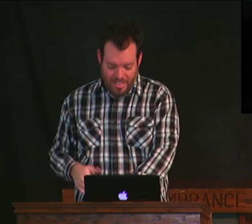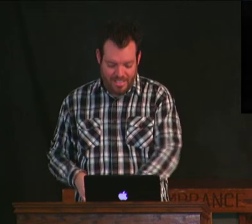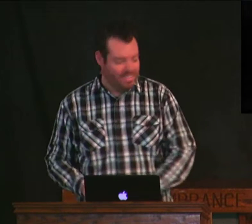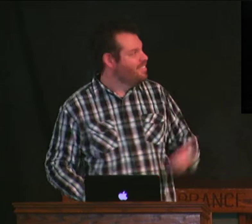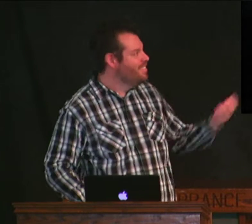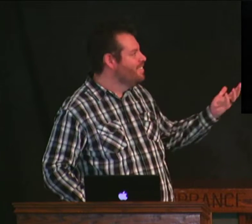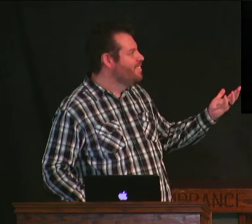this.